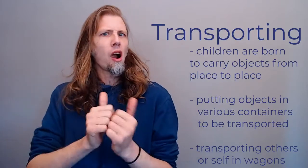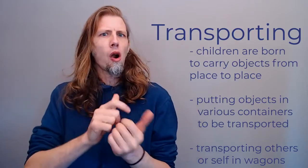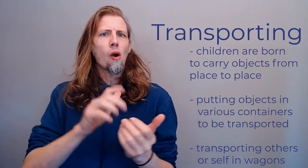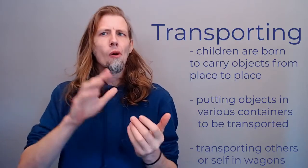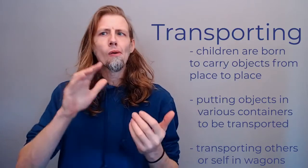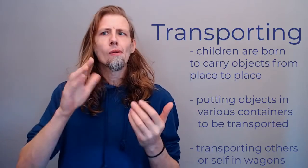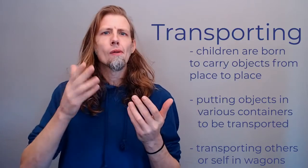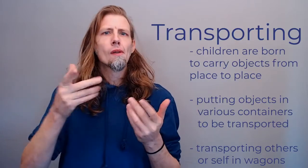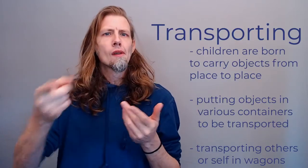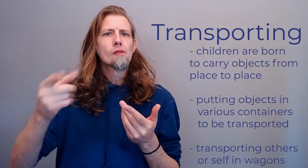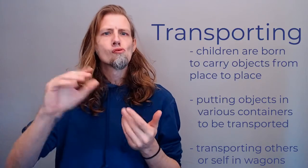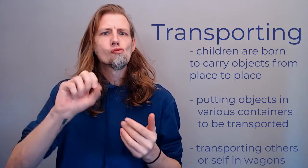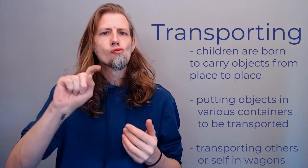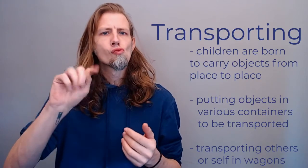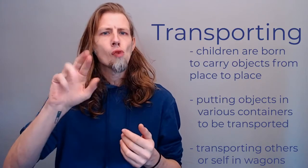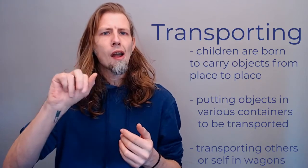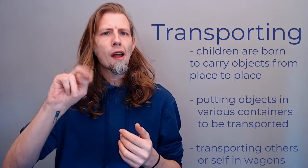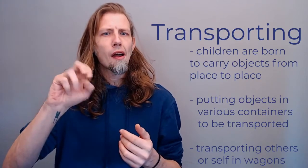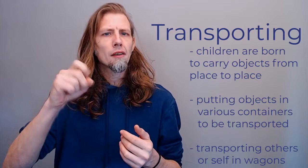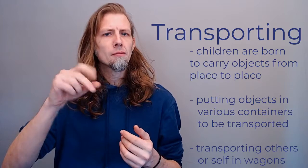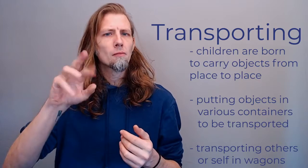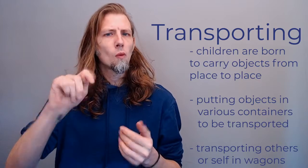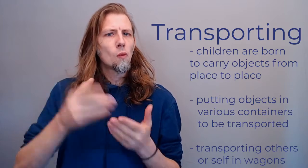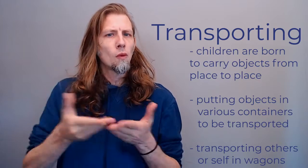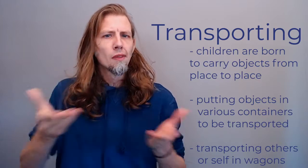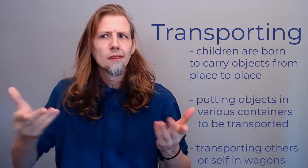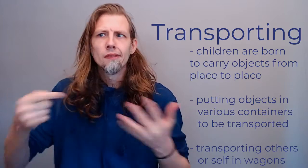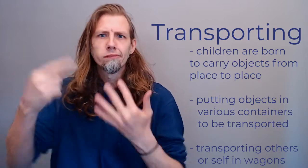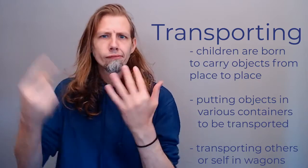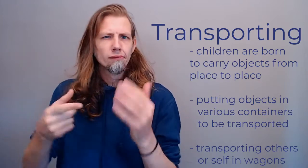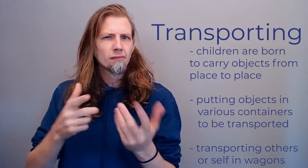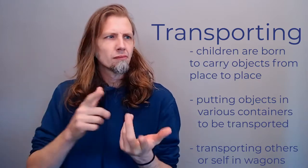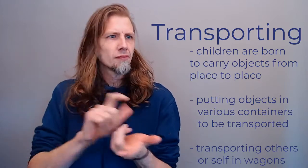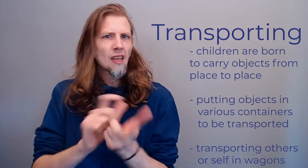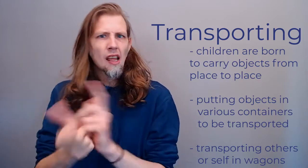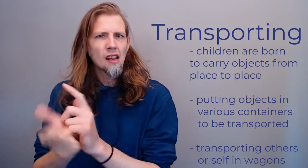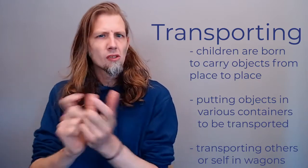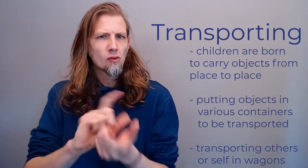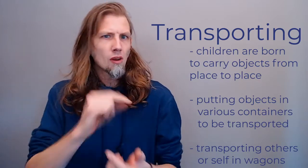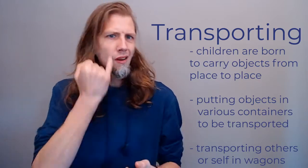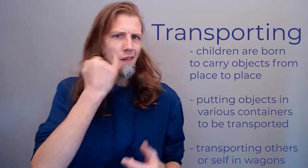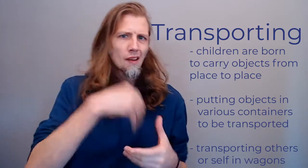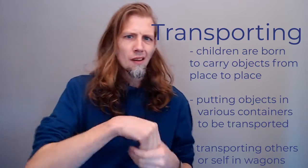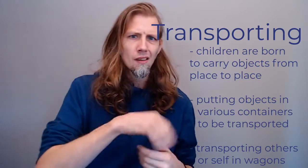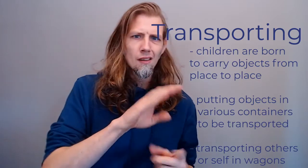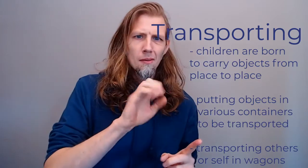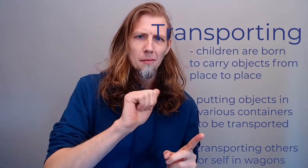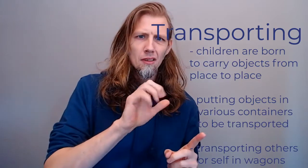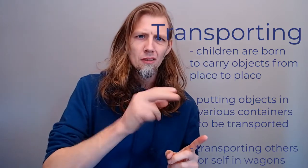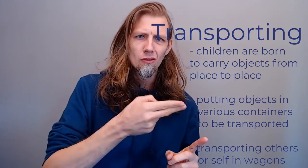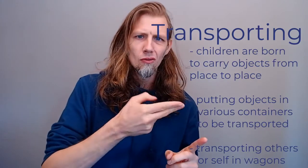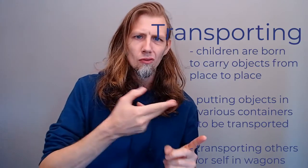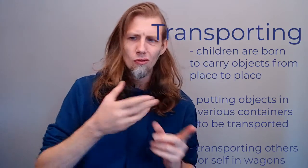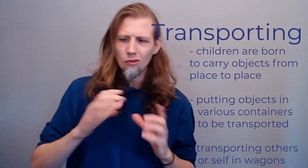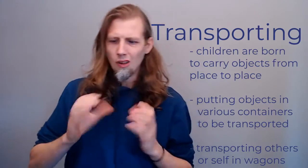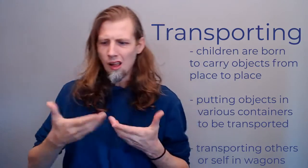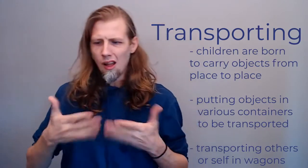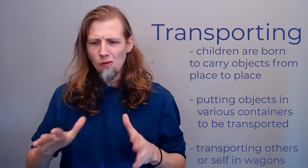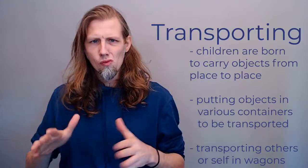Transporting objects looks very different depending on your environment. Think about what transportation may look